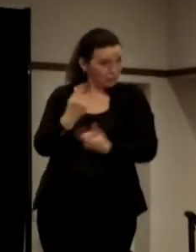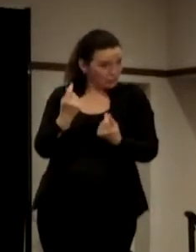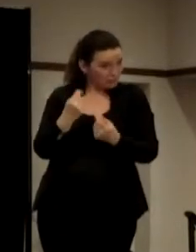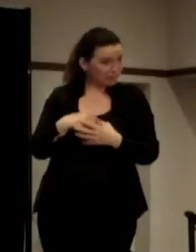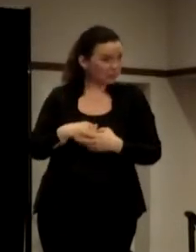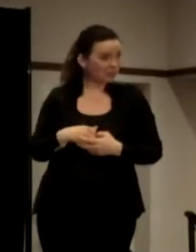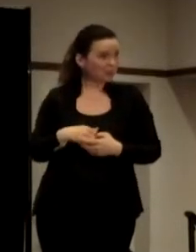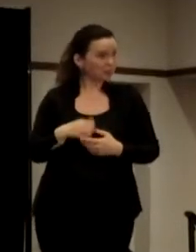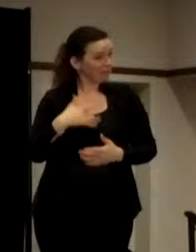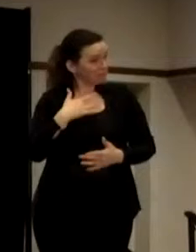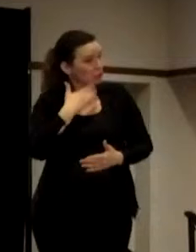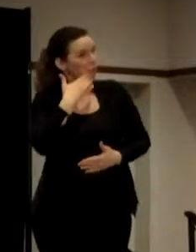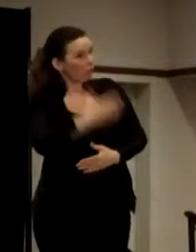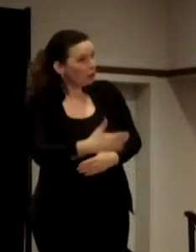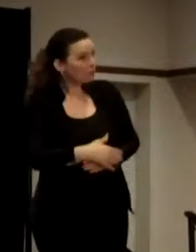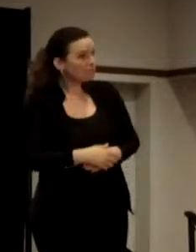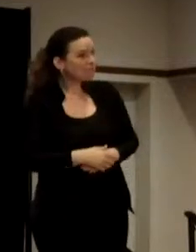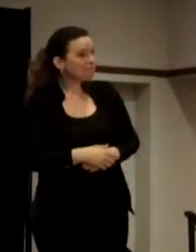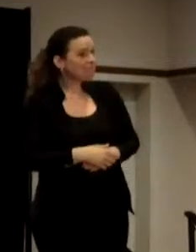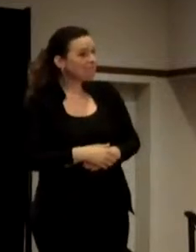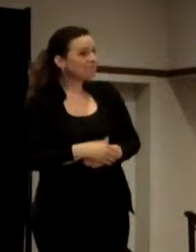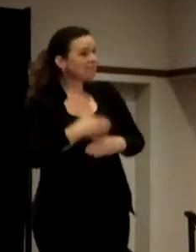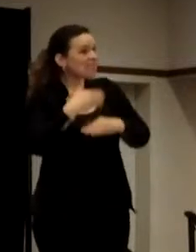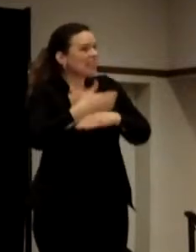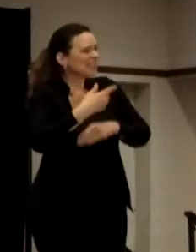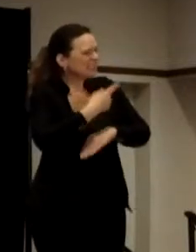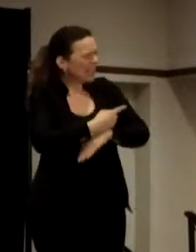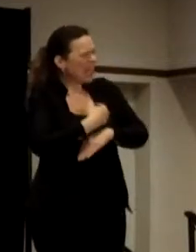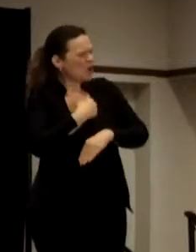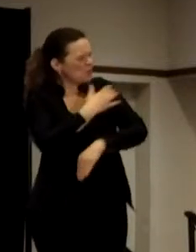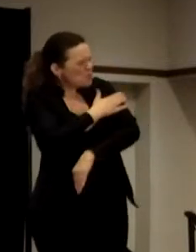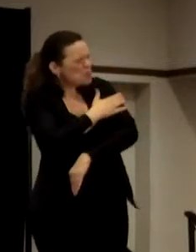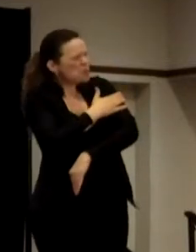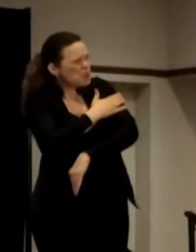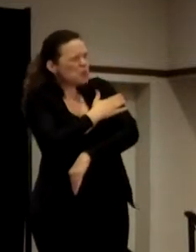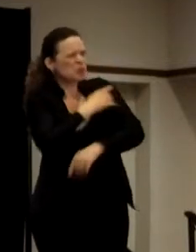day, but I'm here on Monday, right?